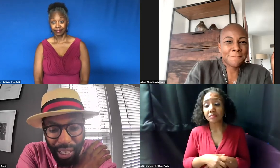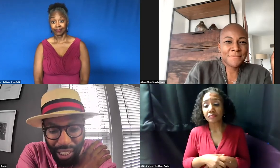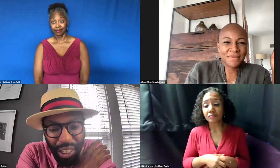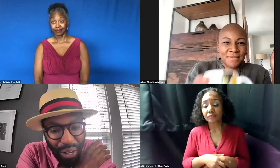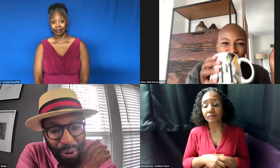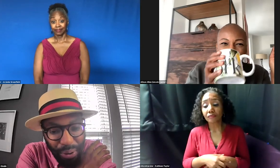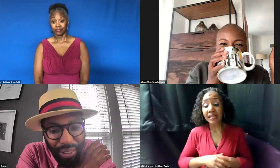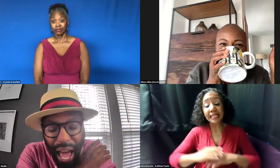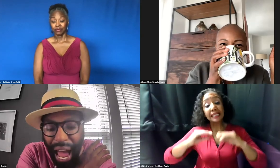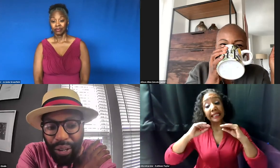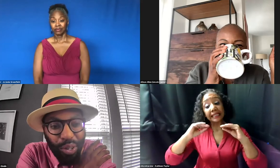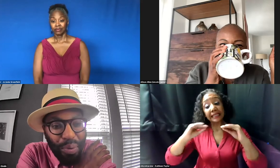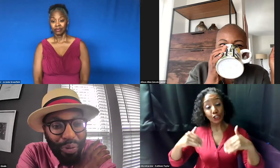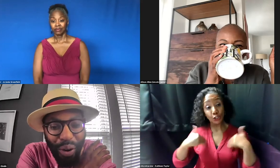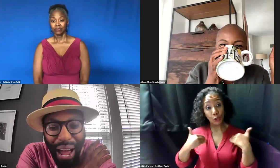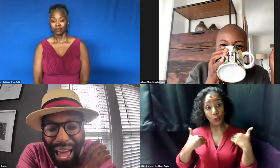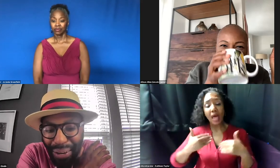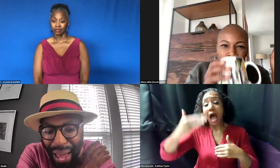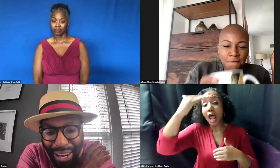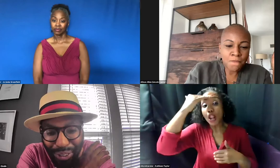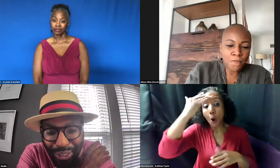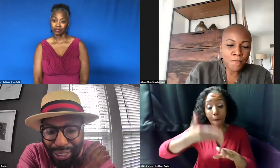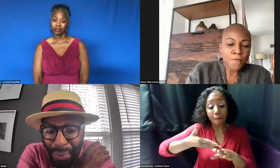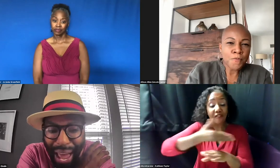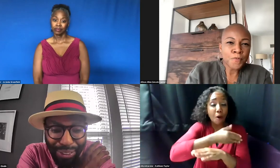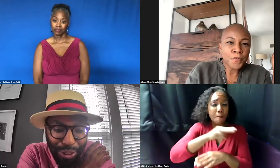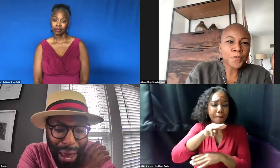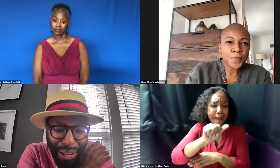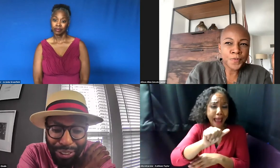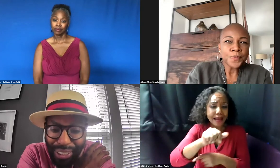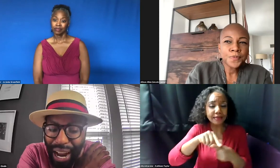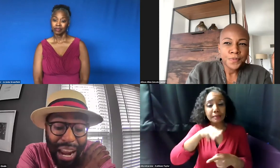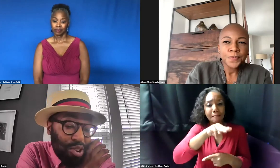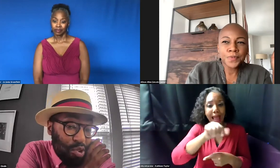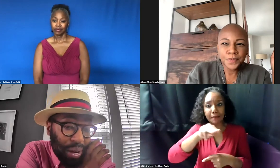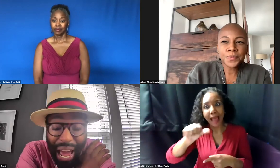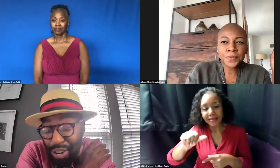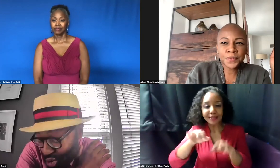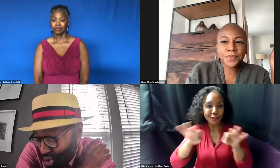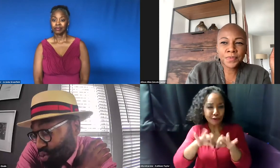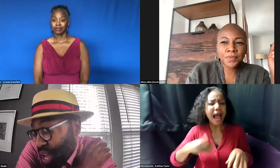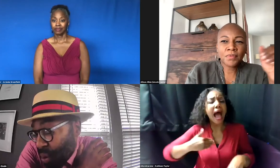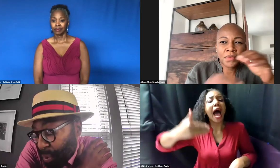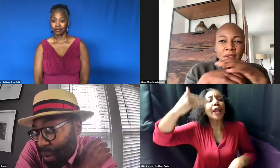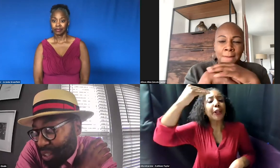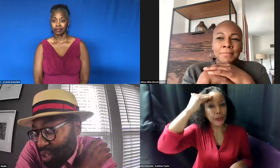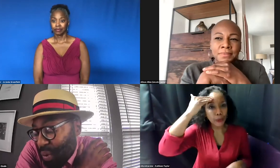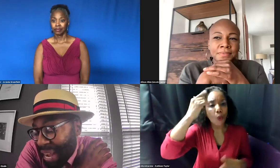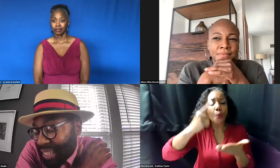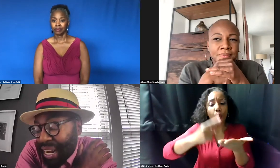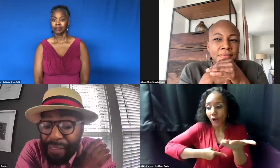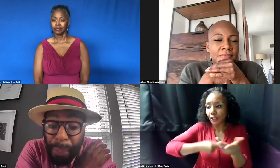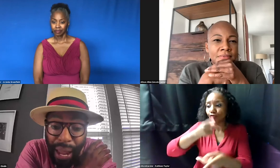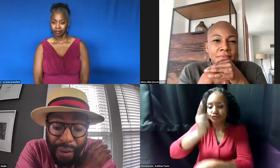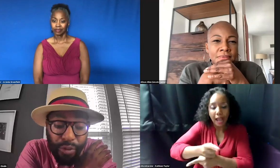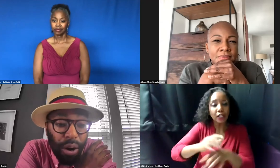comes to teaching young folks, I knew before I had a master's and a master's, and I knew it. I knew what was right to do. I